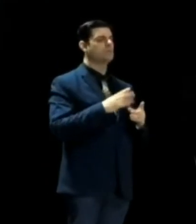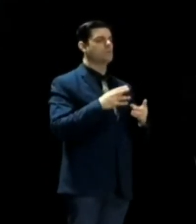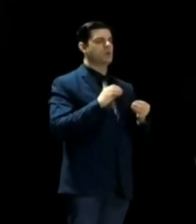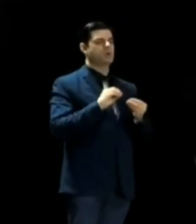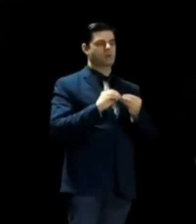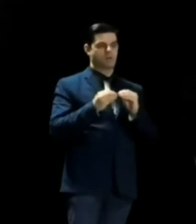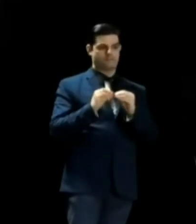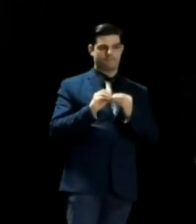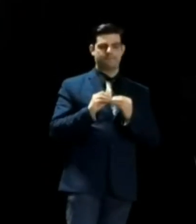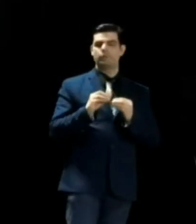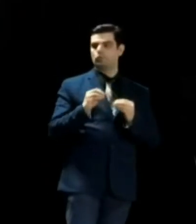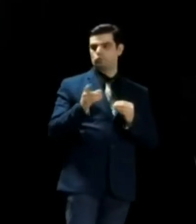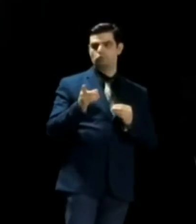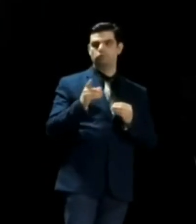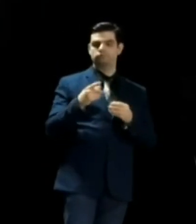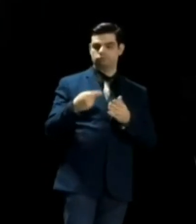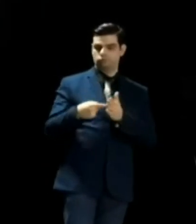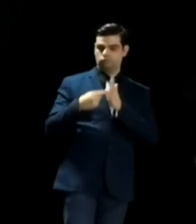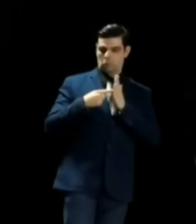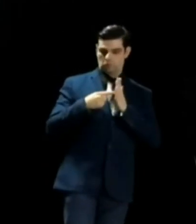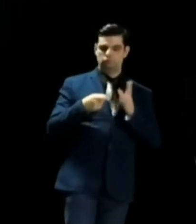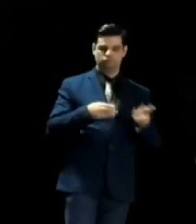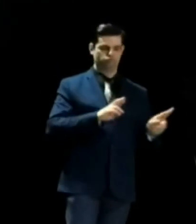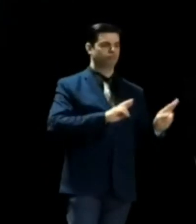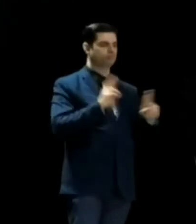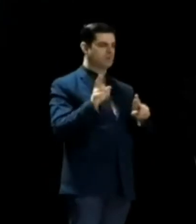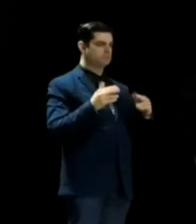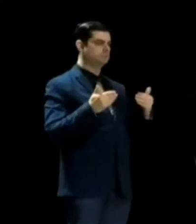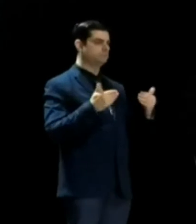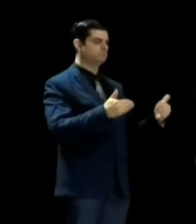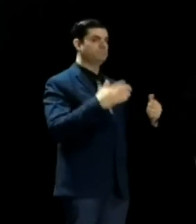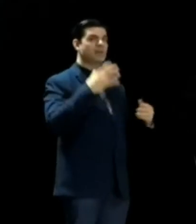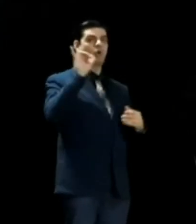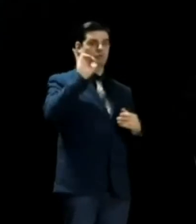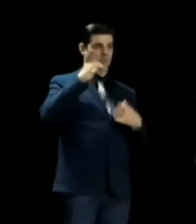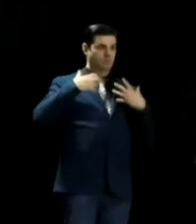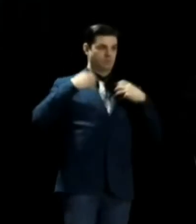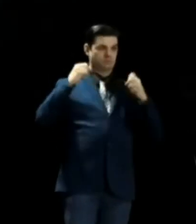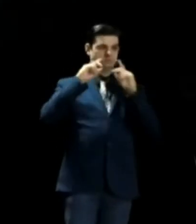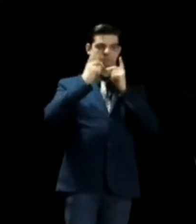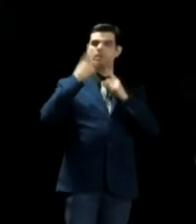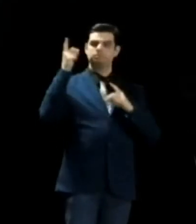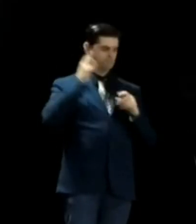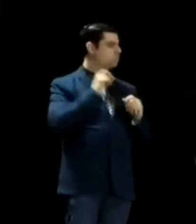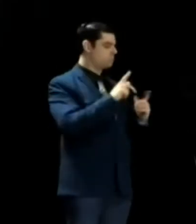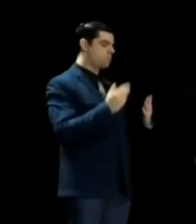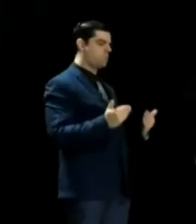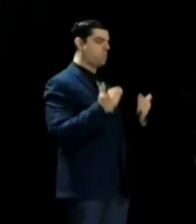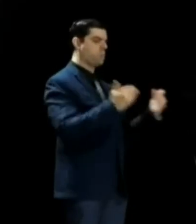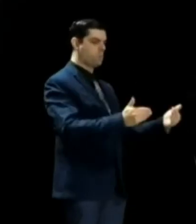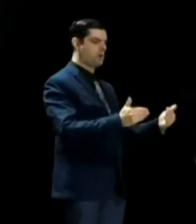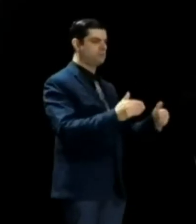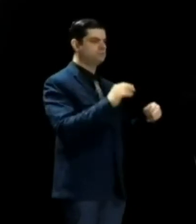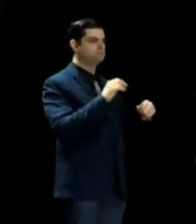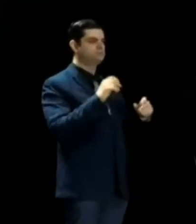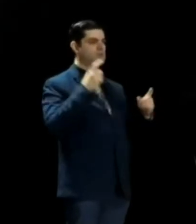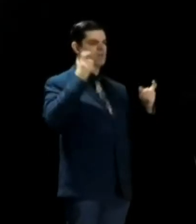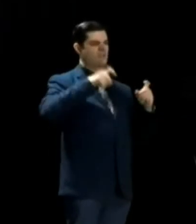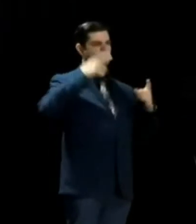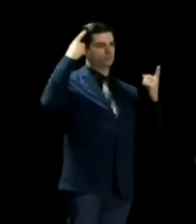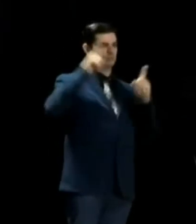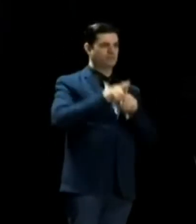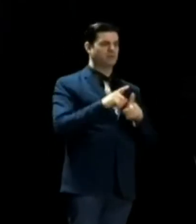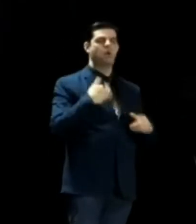department agrees that they have the ability to deal with this threat in real time. So we're not there